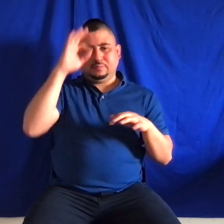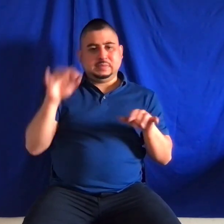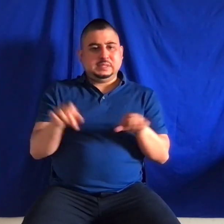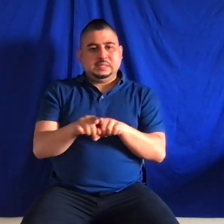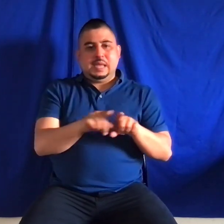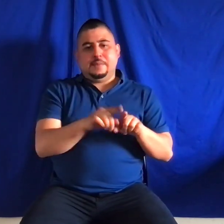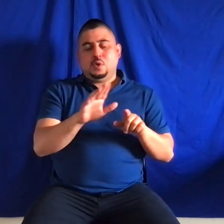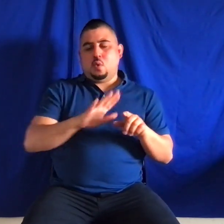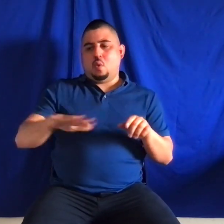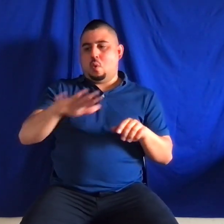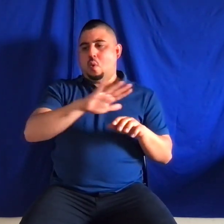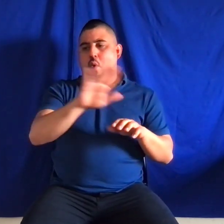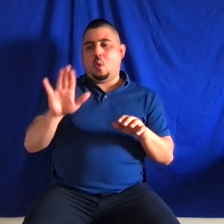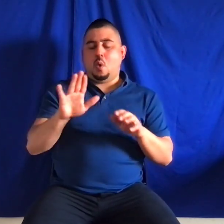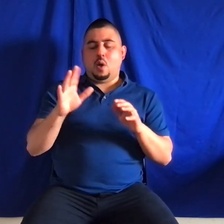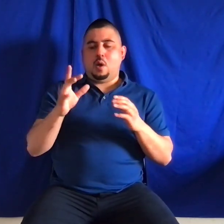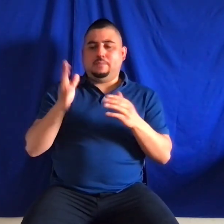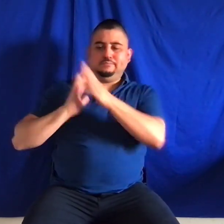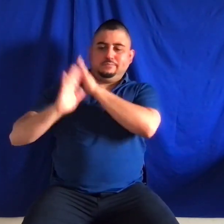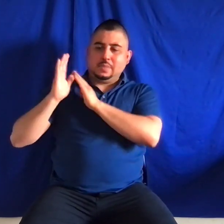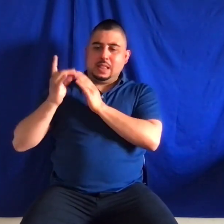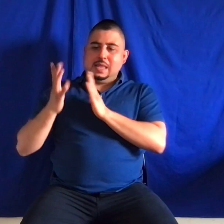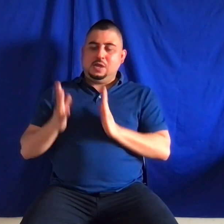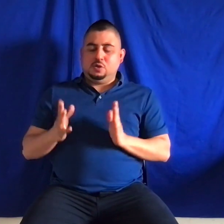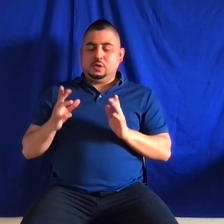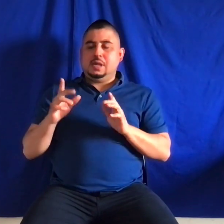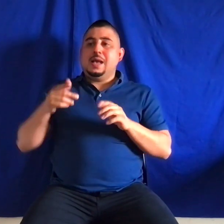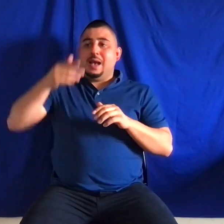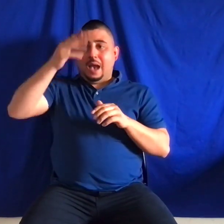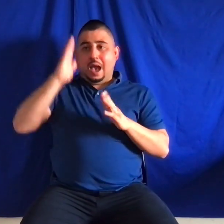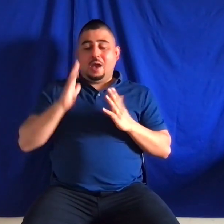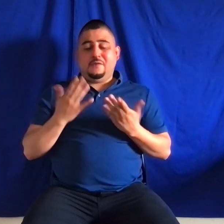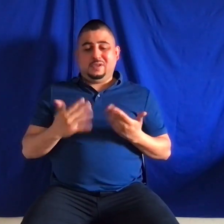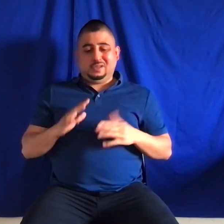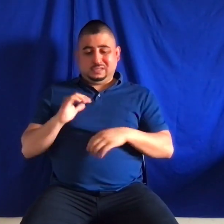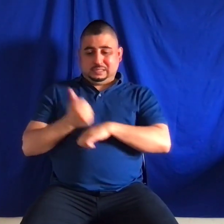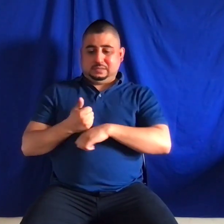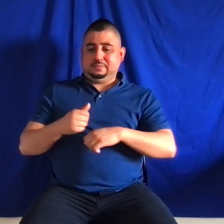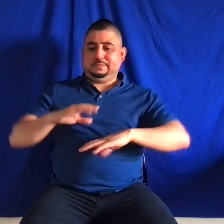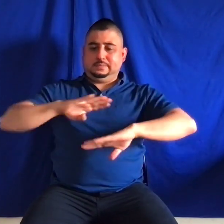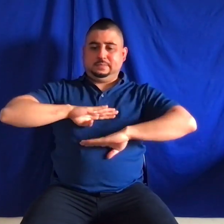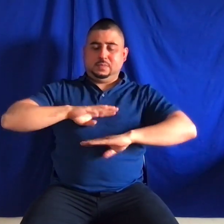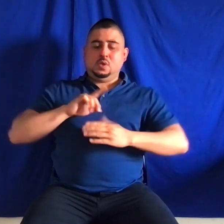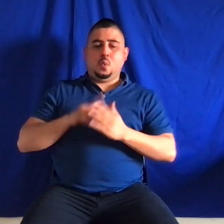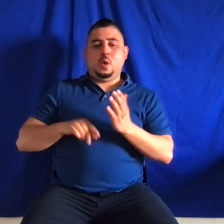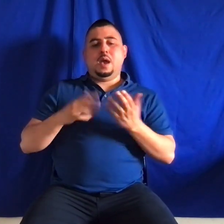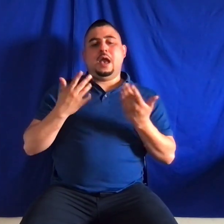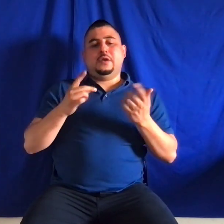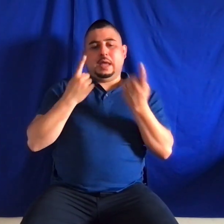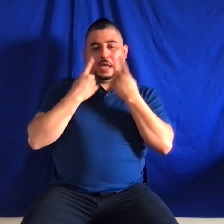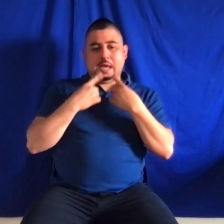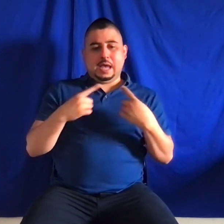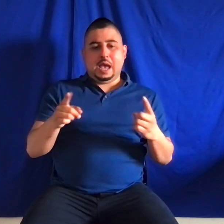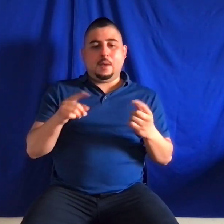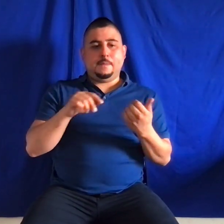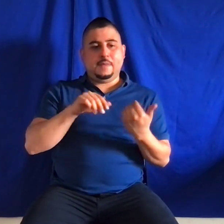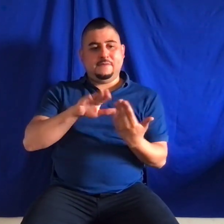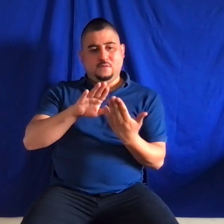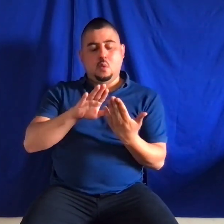did. But God has thus brought to fulfillment what he had announced beforehand through